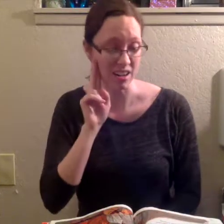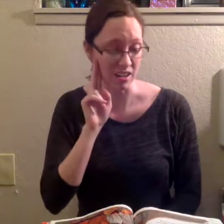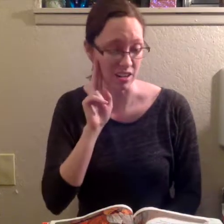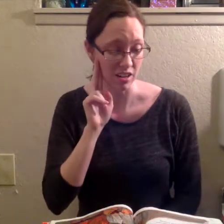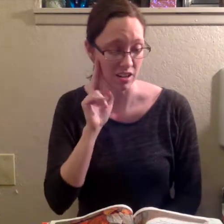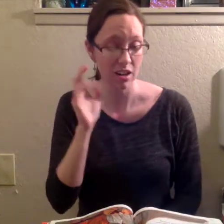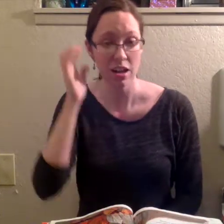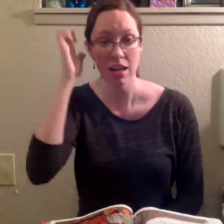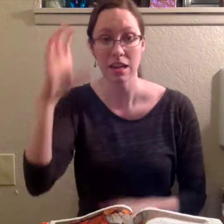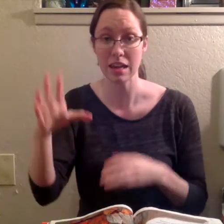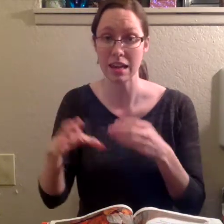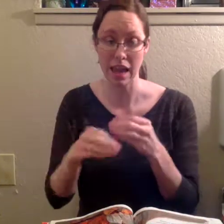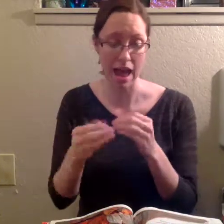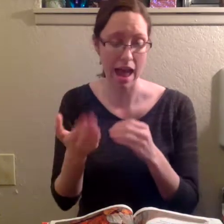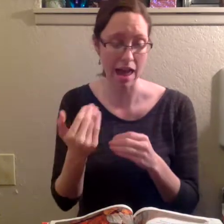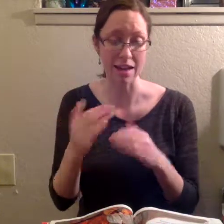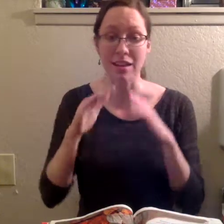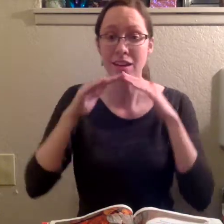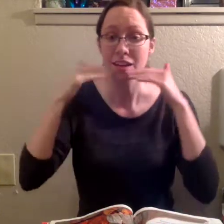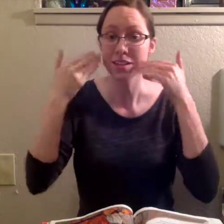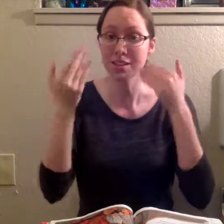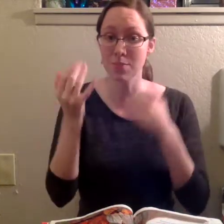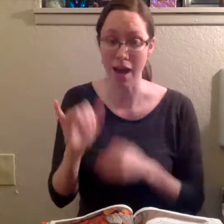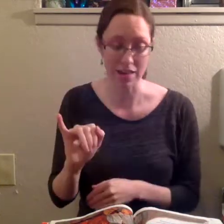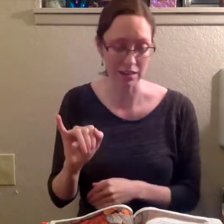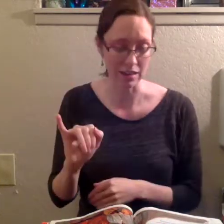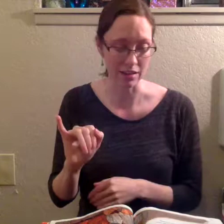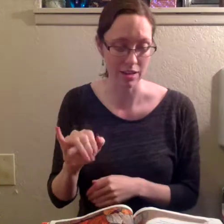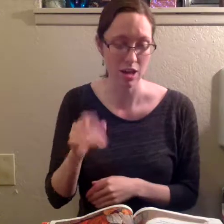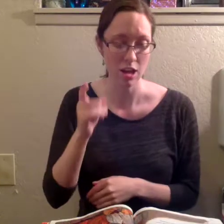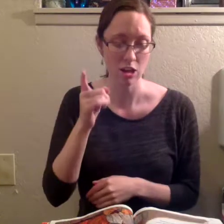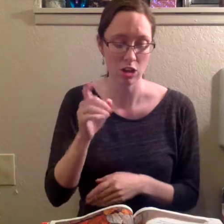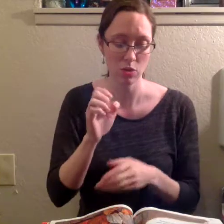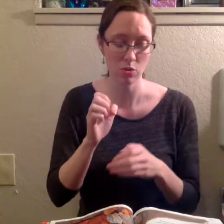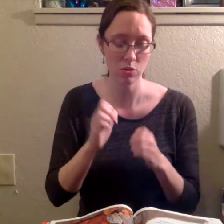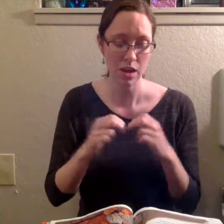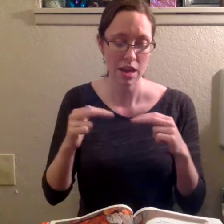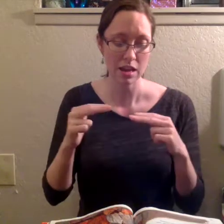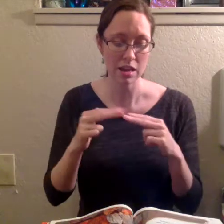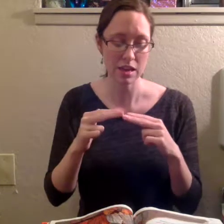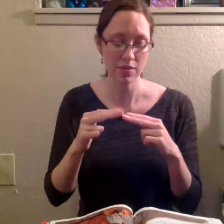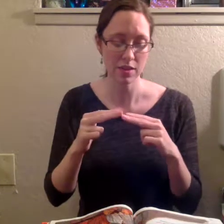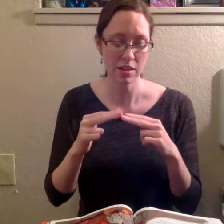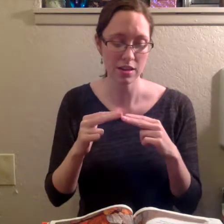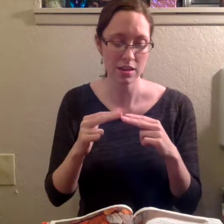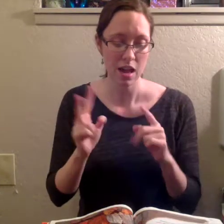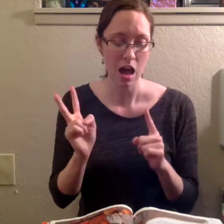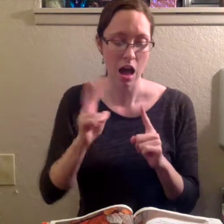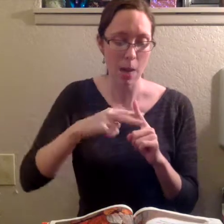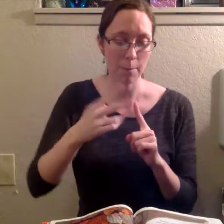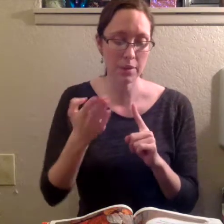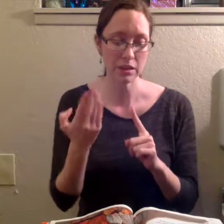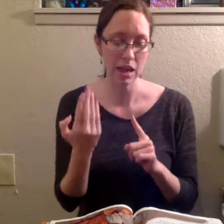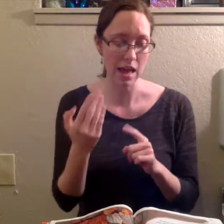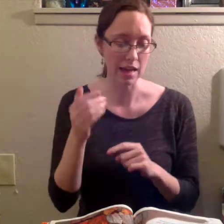hear," he added, smiling, "you even applied